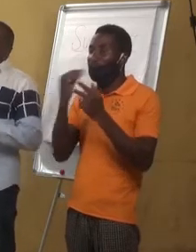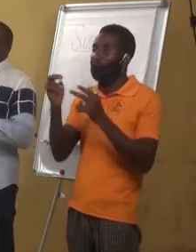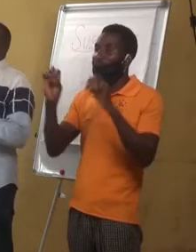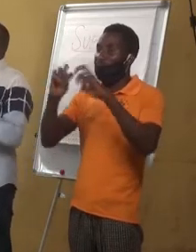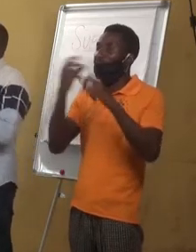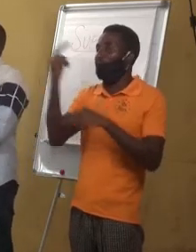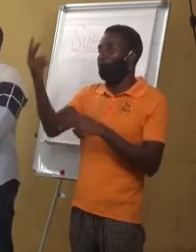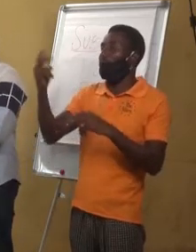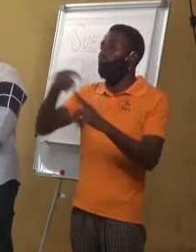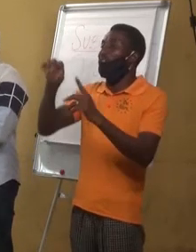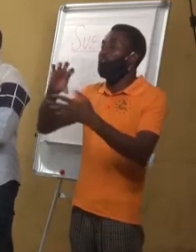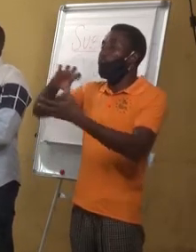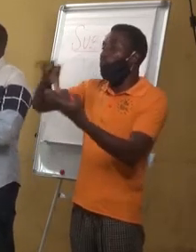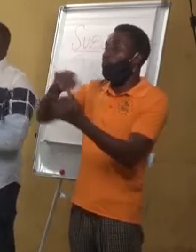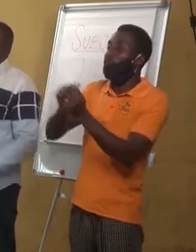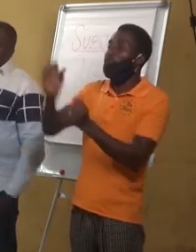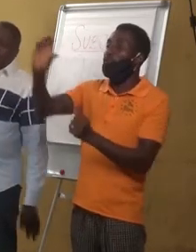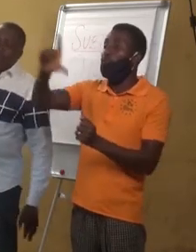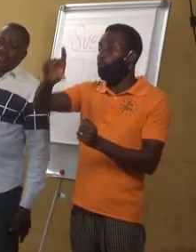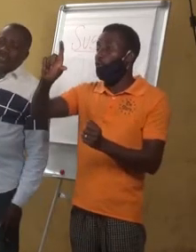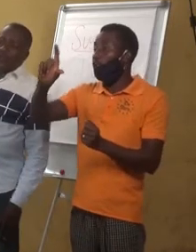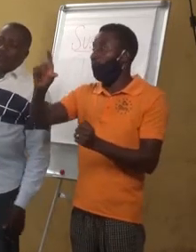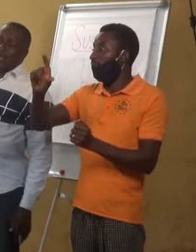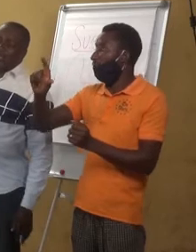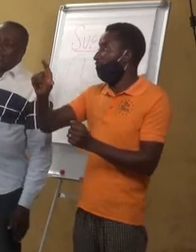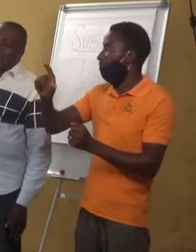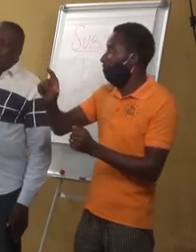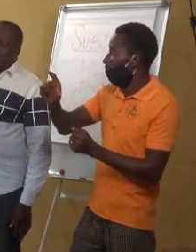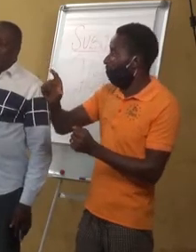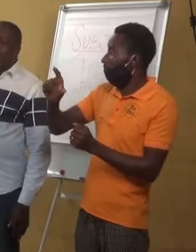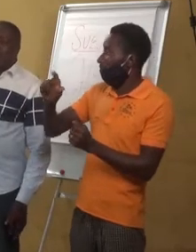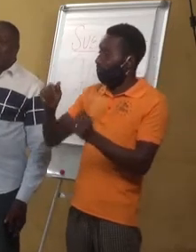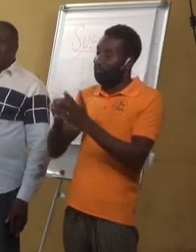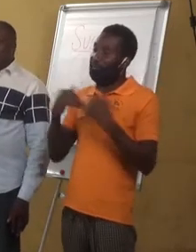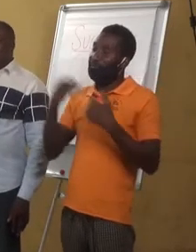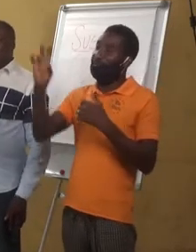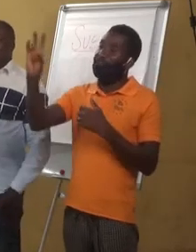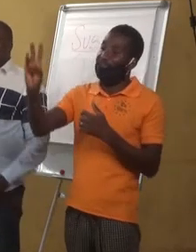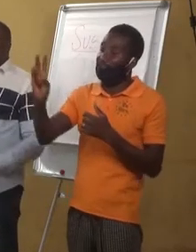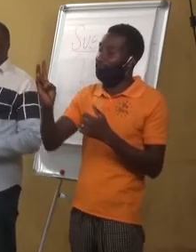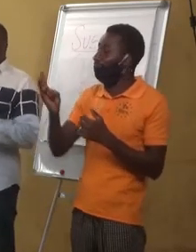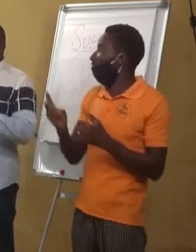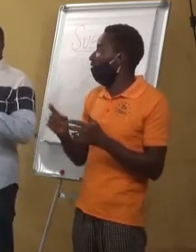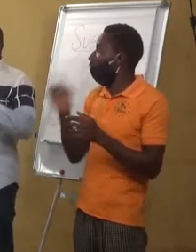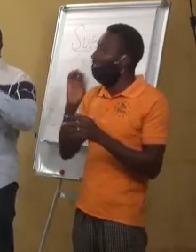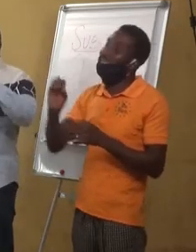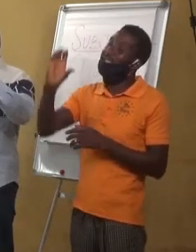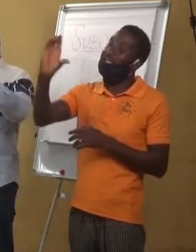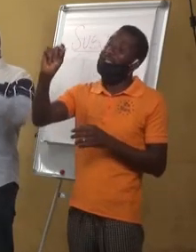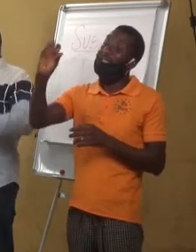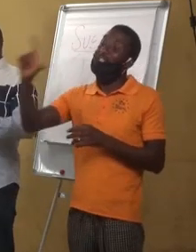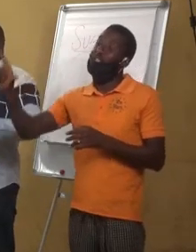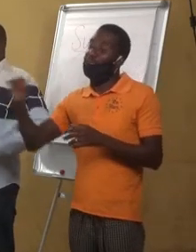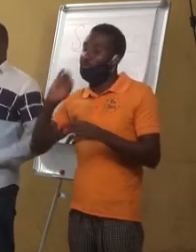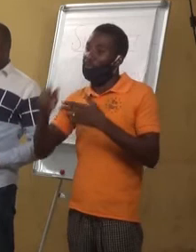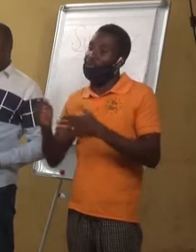when it is combining with chlorine, chlorine will have a valence electron of what? 7. Where is calcium going to do after giving